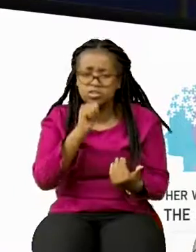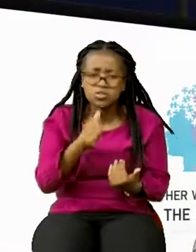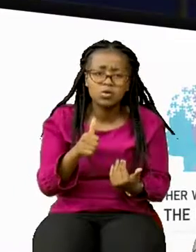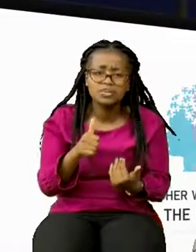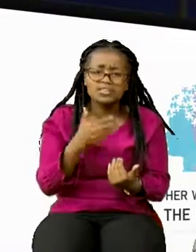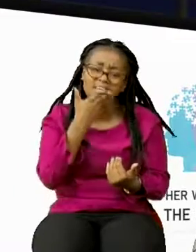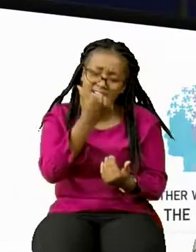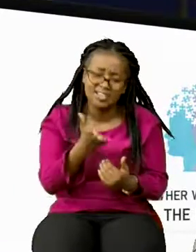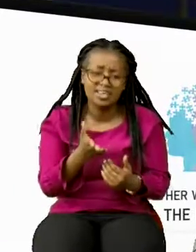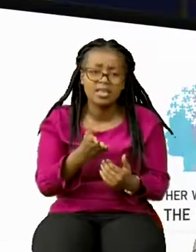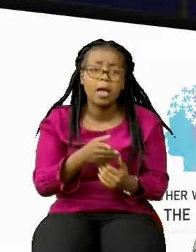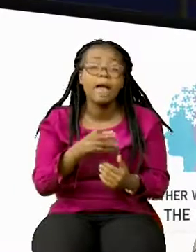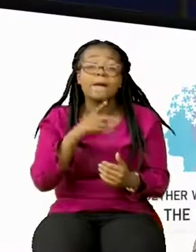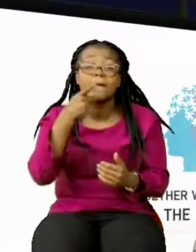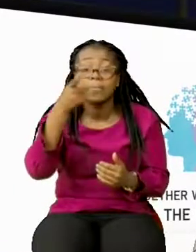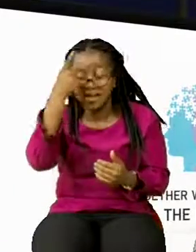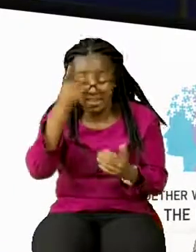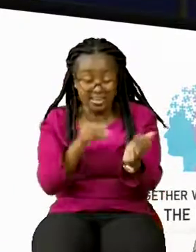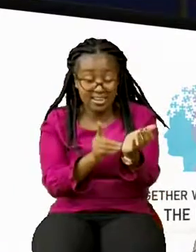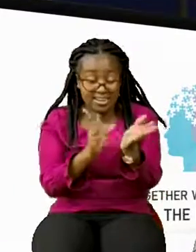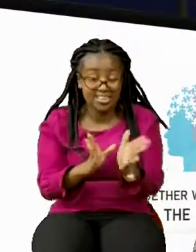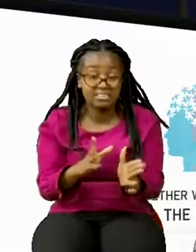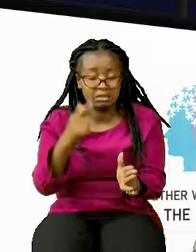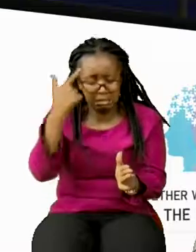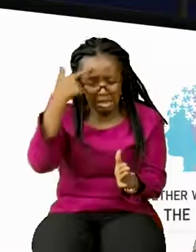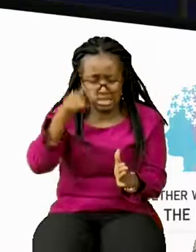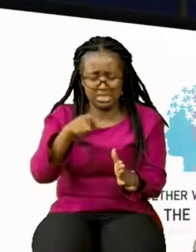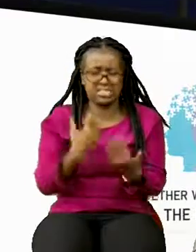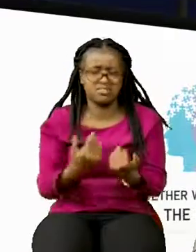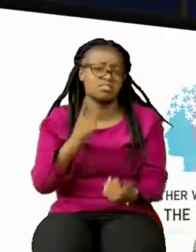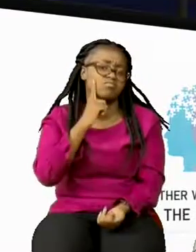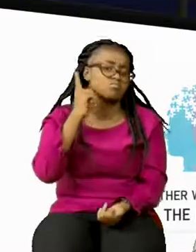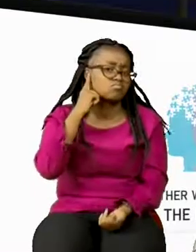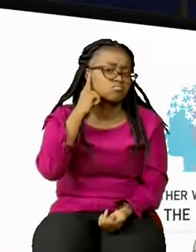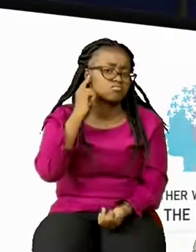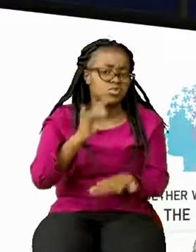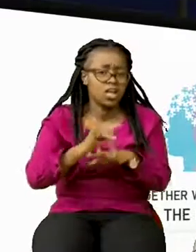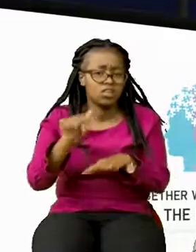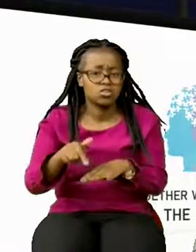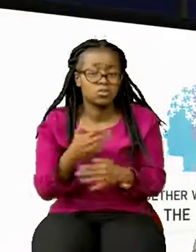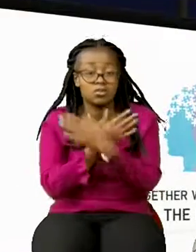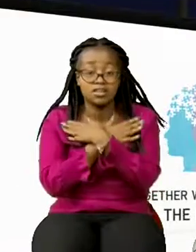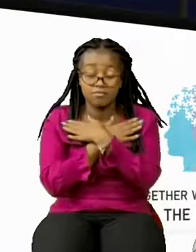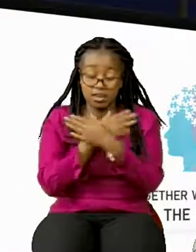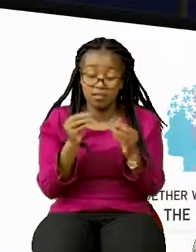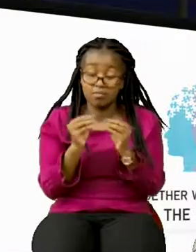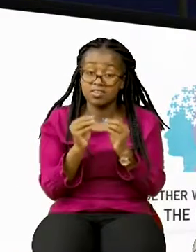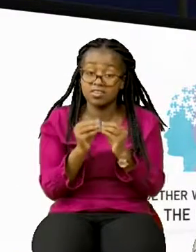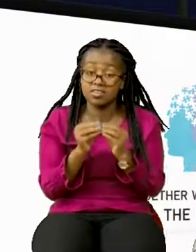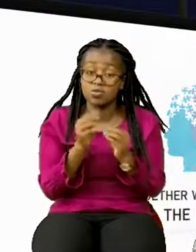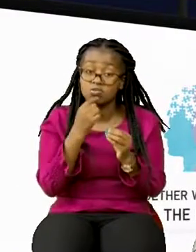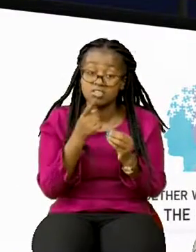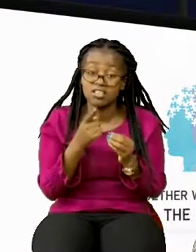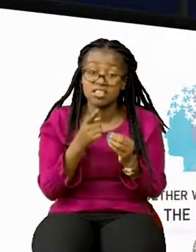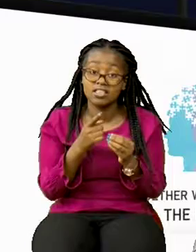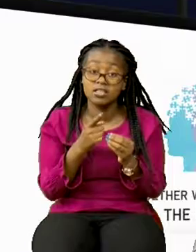responsive, parents or caregivers or doctors assume that the child is deaf. Just early today, I met a friend of mine who actually mentioned that